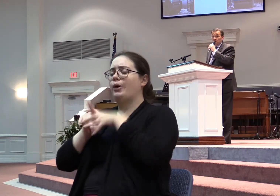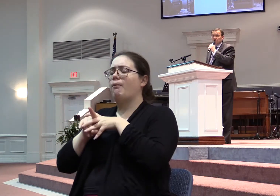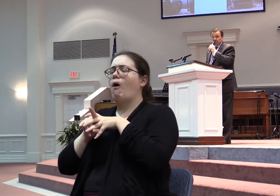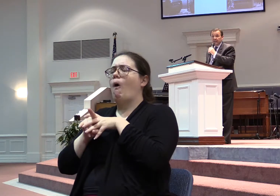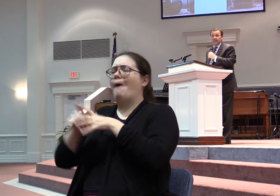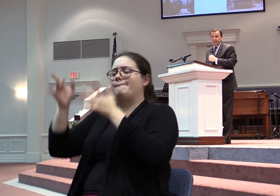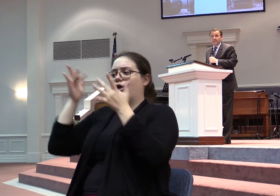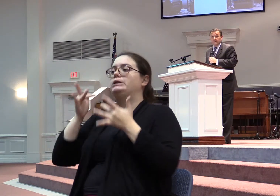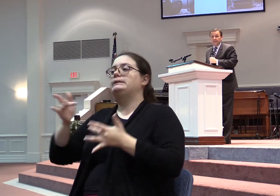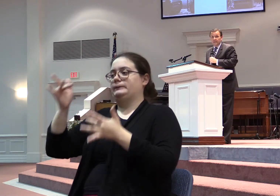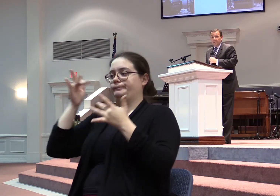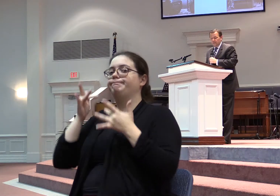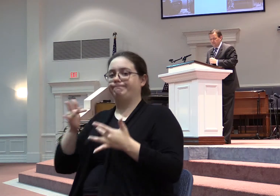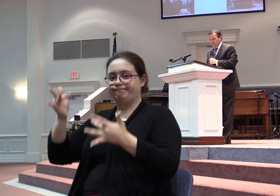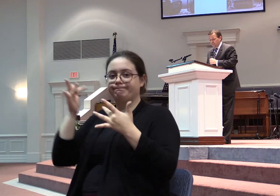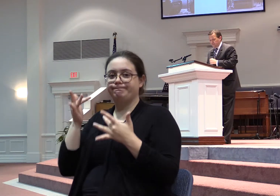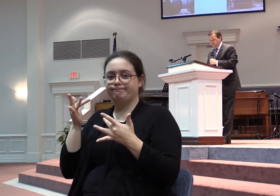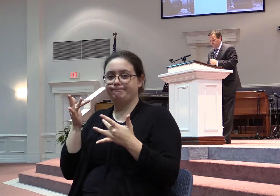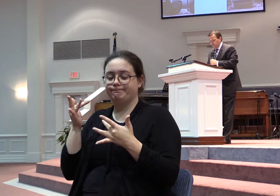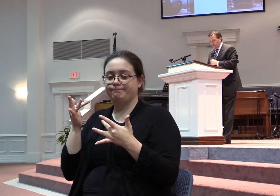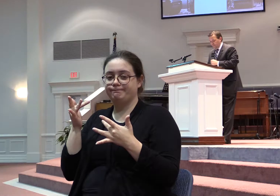called mercy.